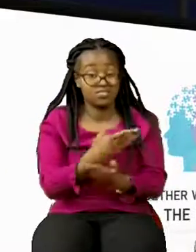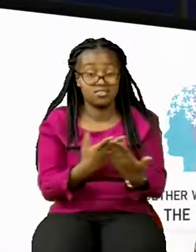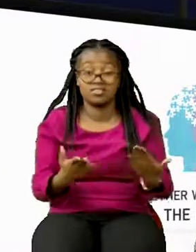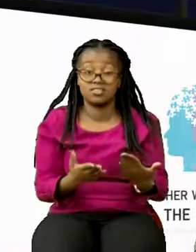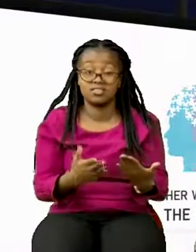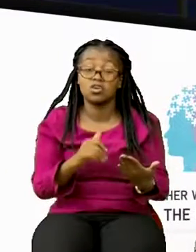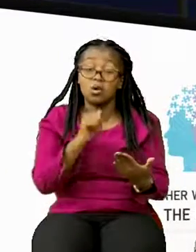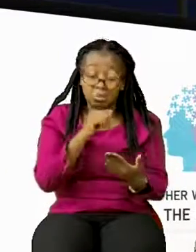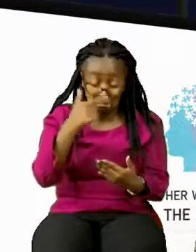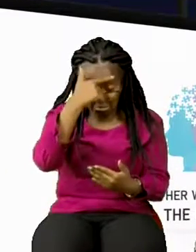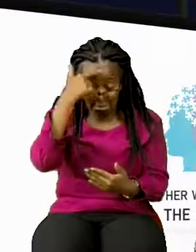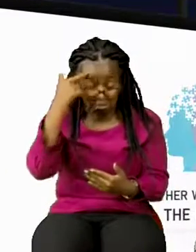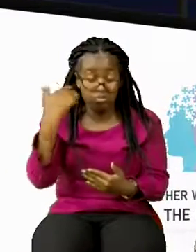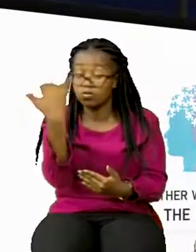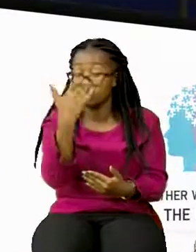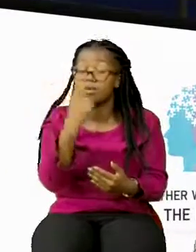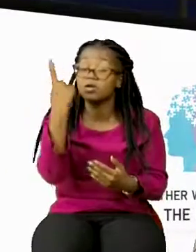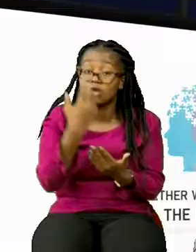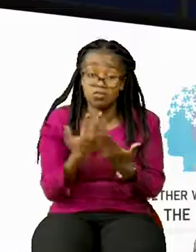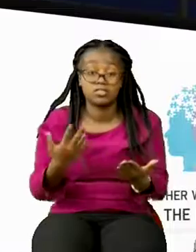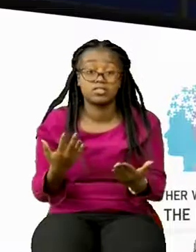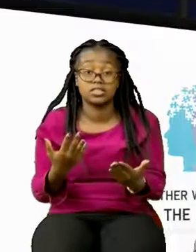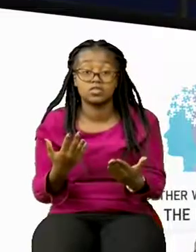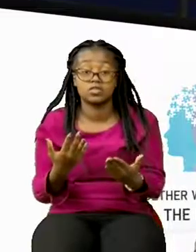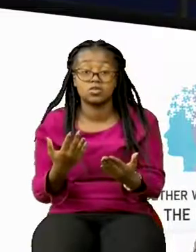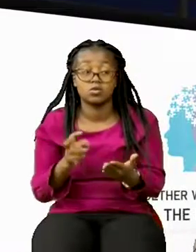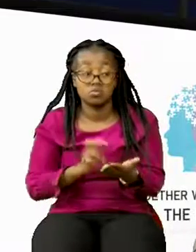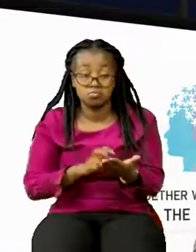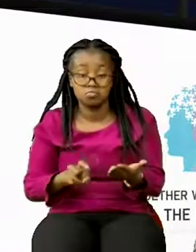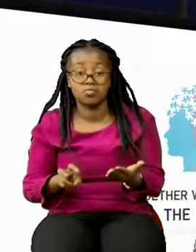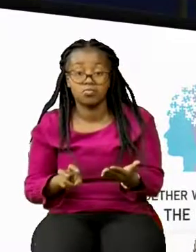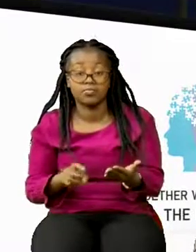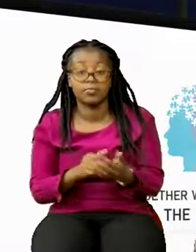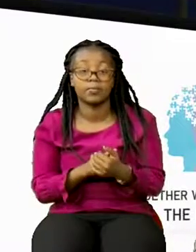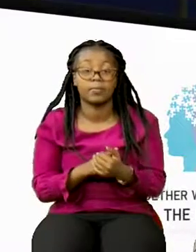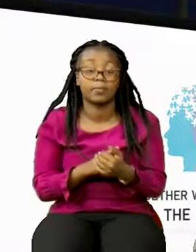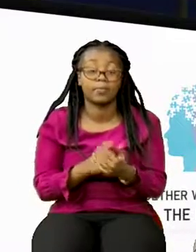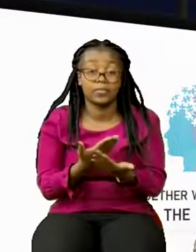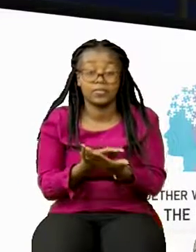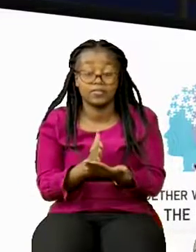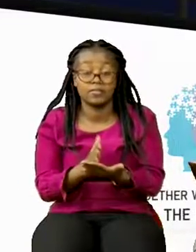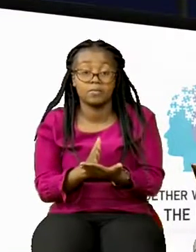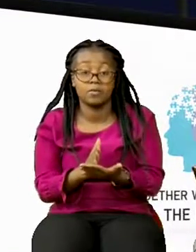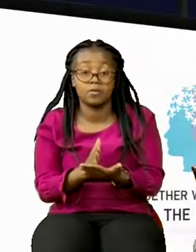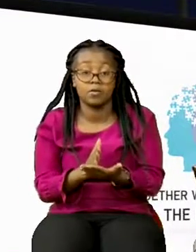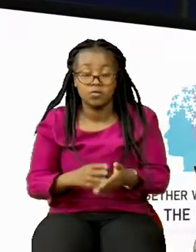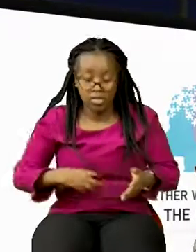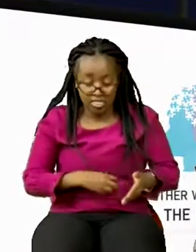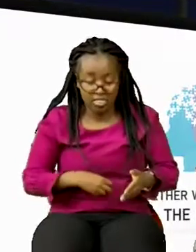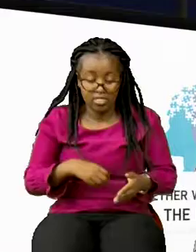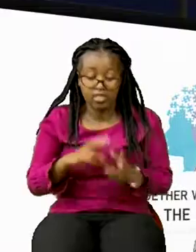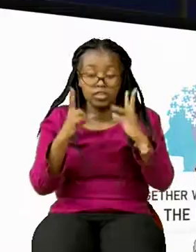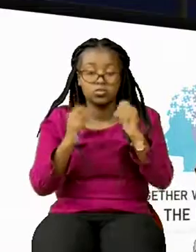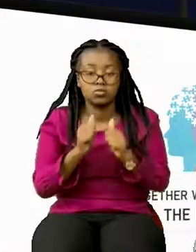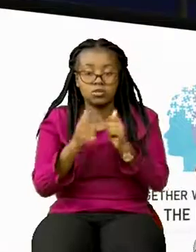be because of autism, but it is one of the things to look out for. That is lactose intolerance and some of the gastro issues that we're